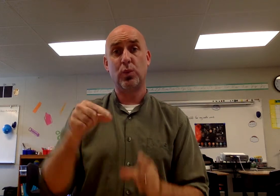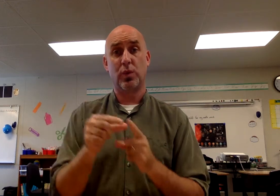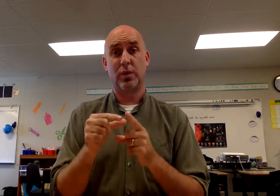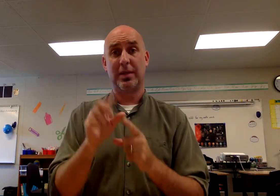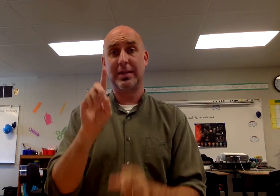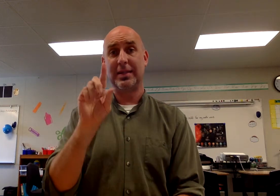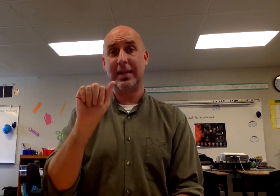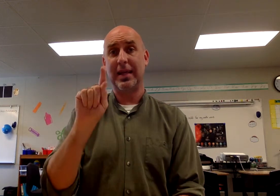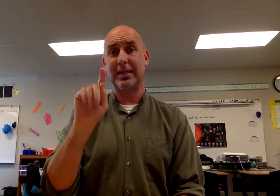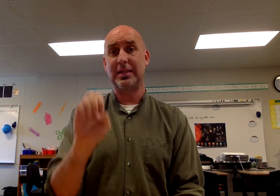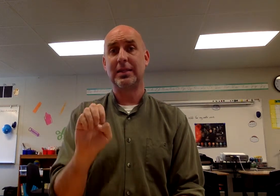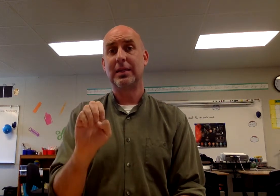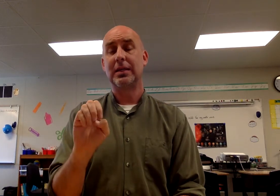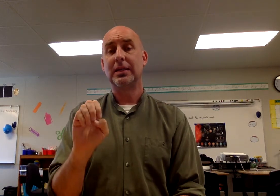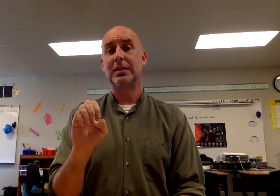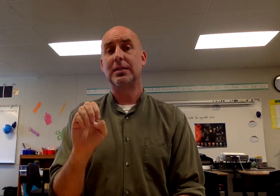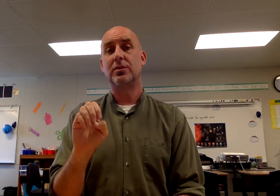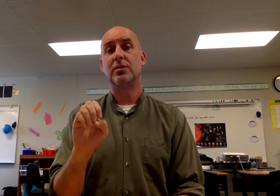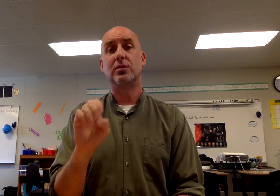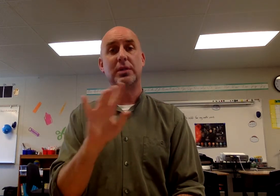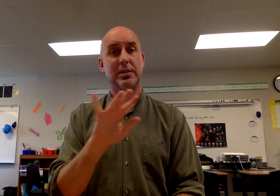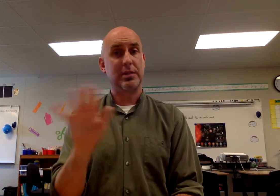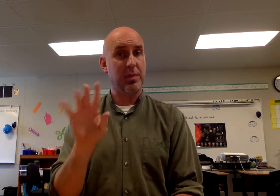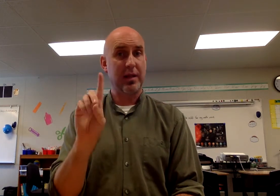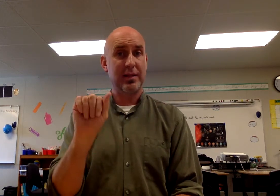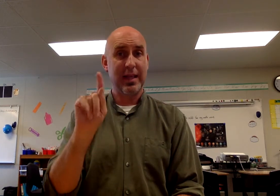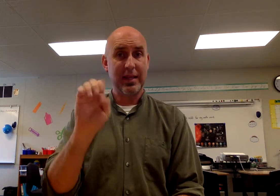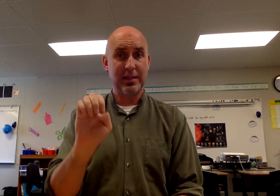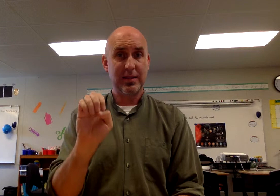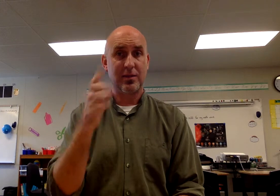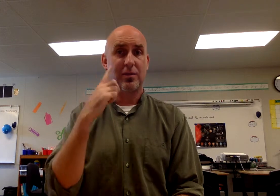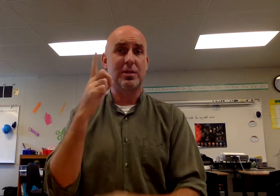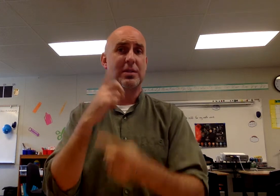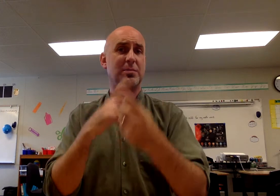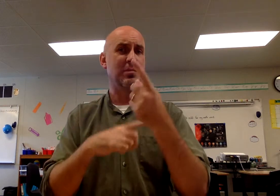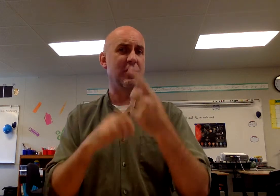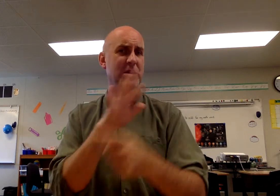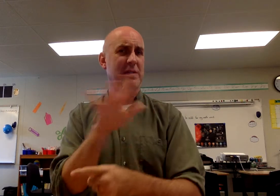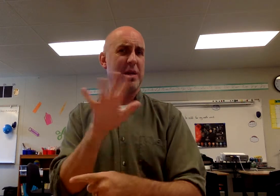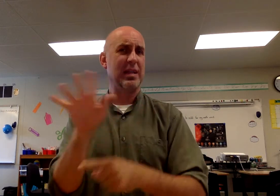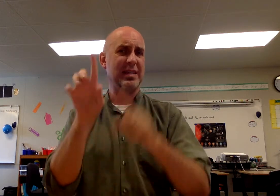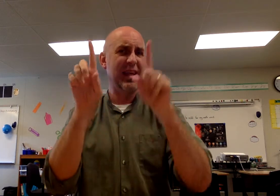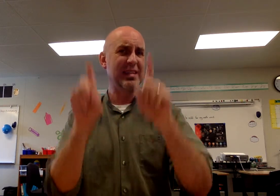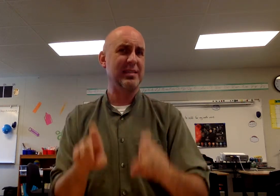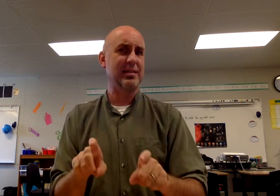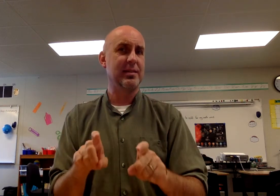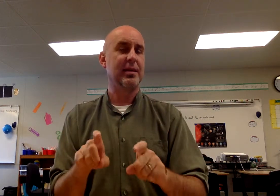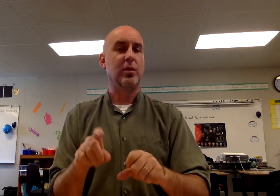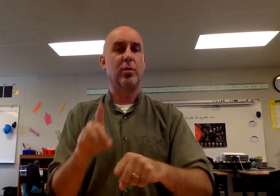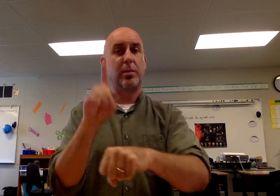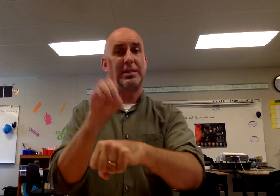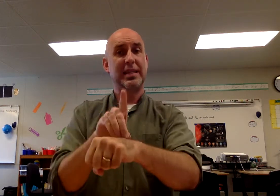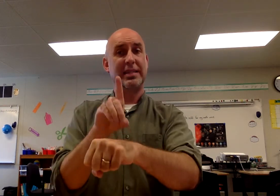word, date, is either you can spell date for the spelling test. We'll probably say